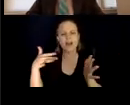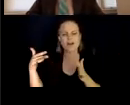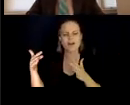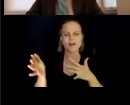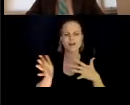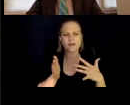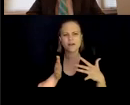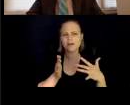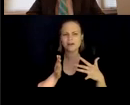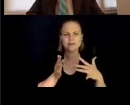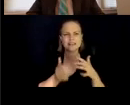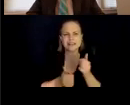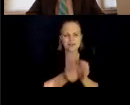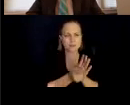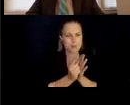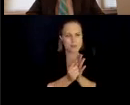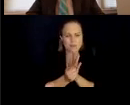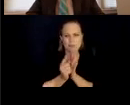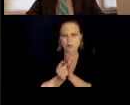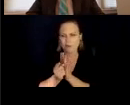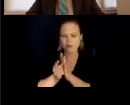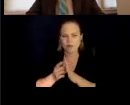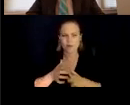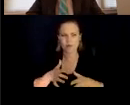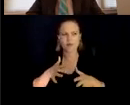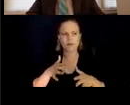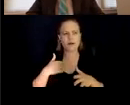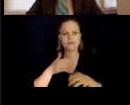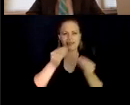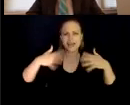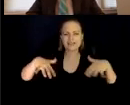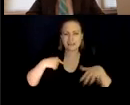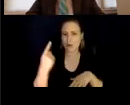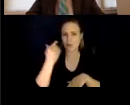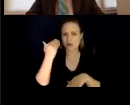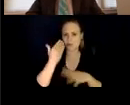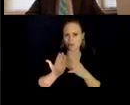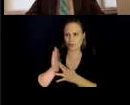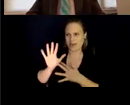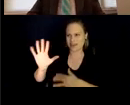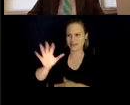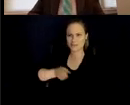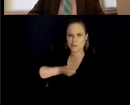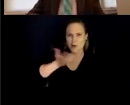rarefied moment-to-moment apprehension of a landscape I had only known through Wordsworth's poetry. That